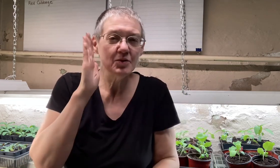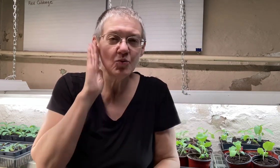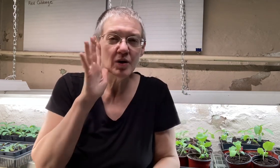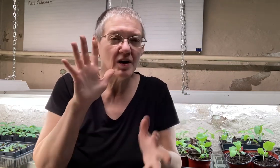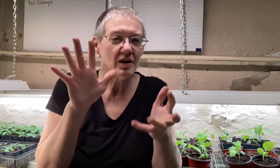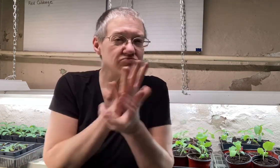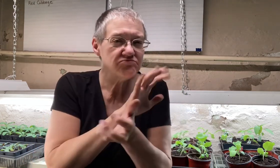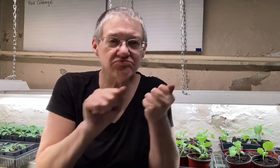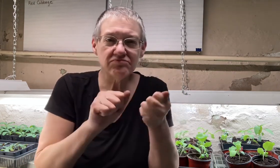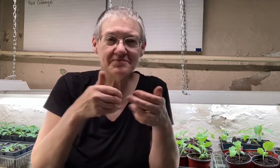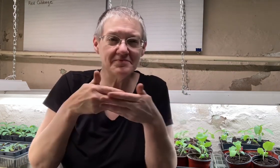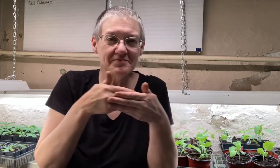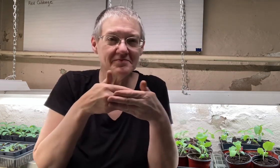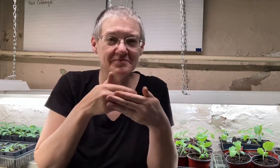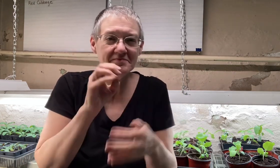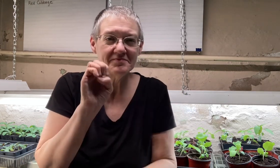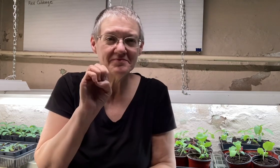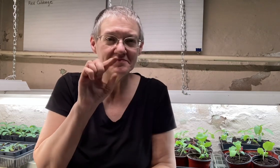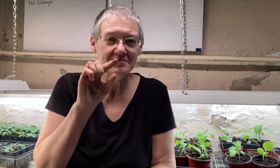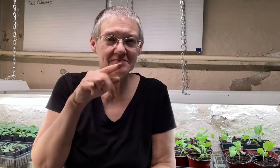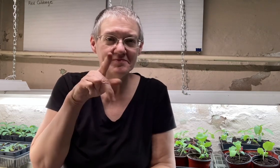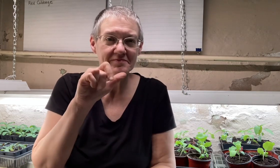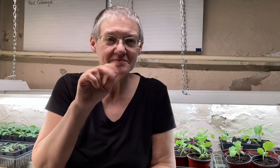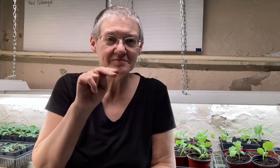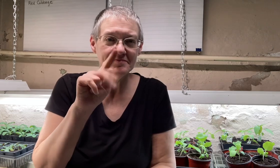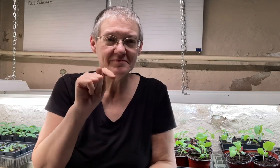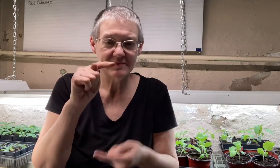They will destroy a small eggplant seedling.